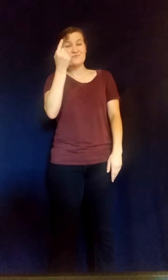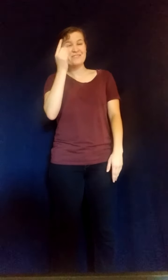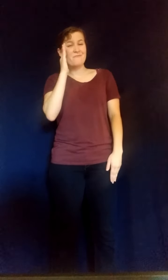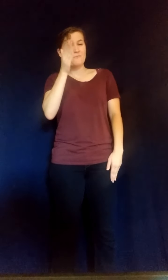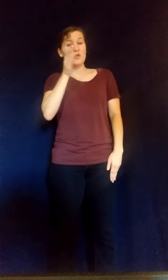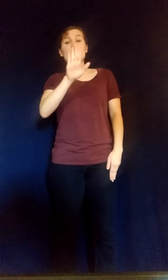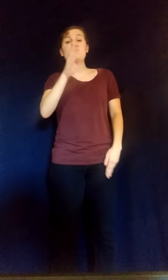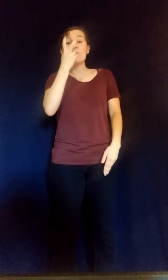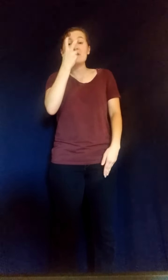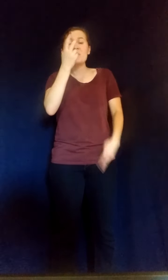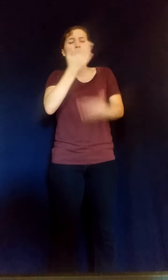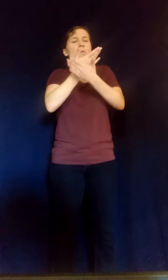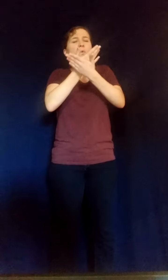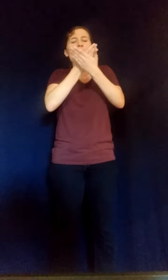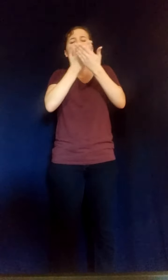as the tomb that I walked from.